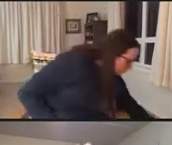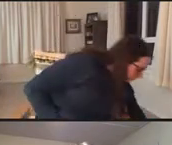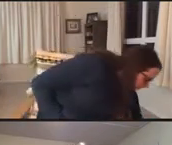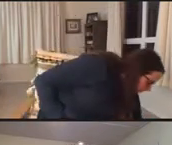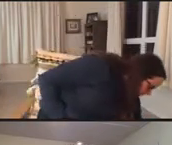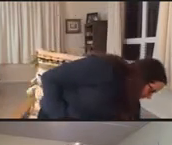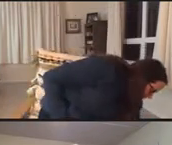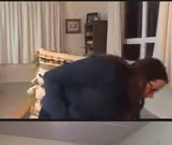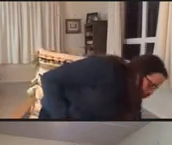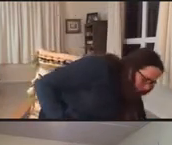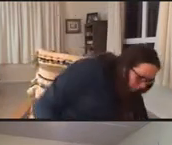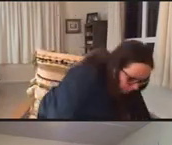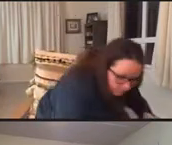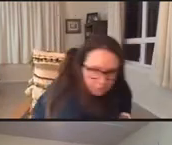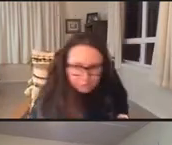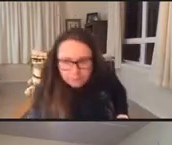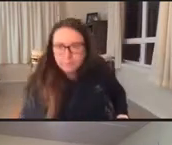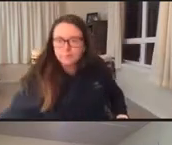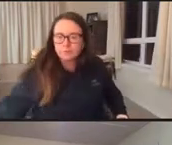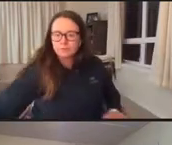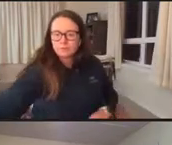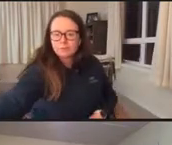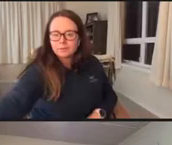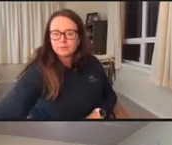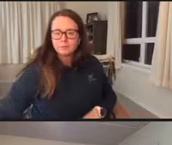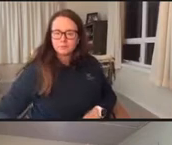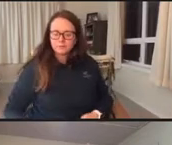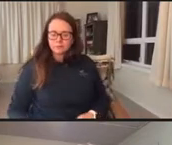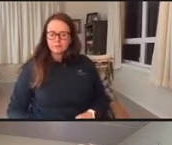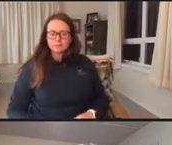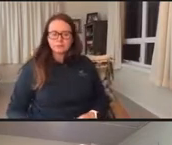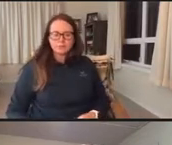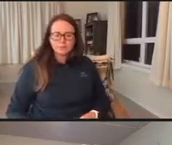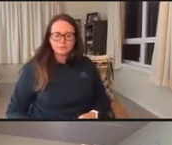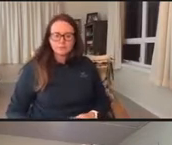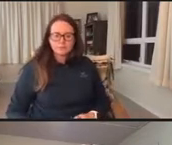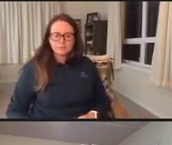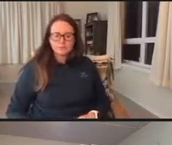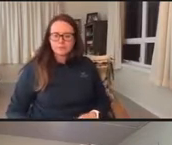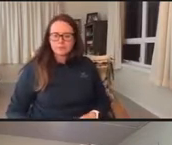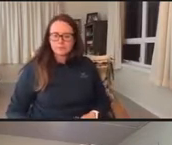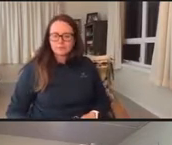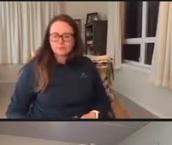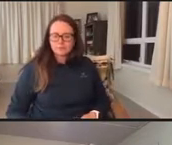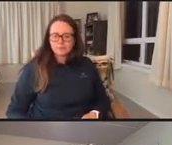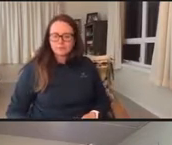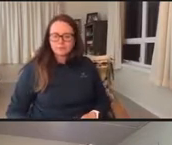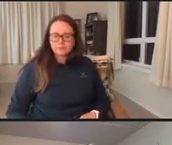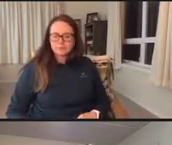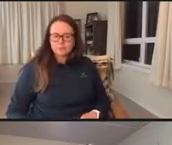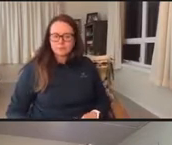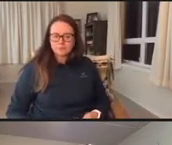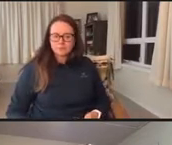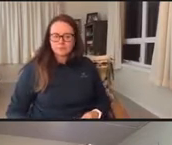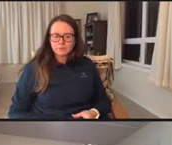about that earlier. But yeah, there are lots of sounds that are definitely going to get in our way. Other questions, do you have